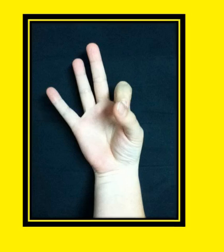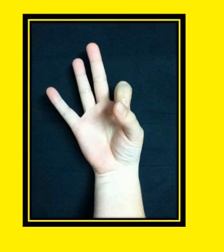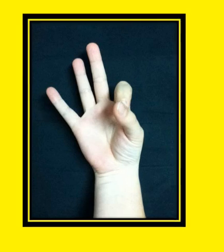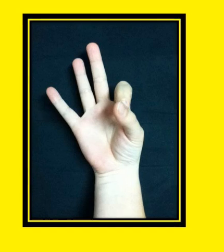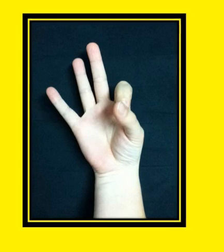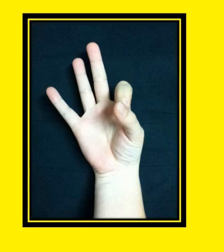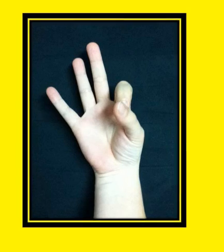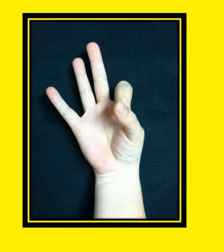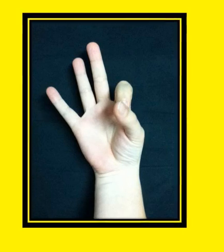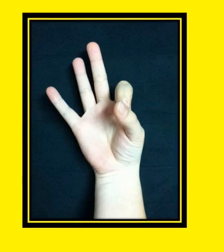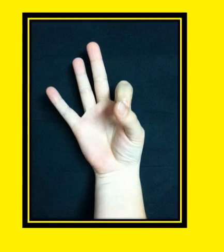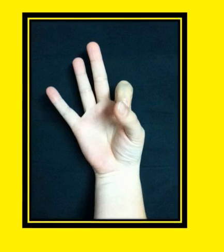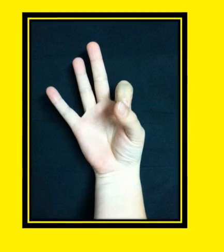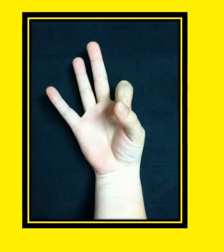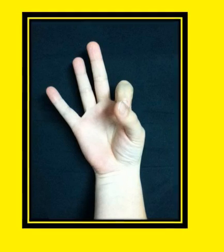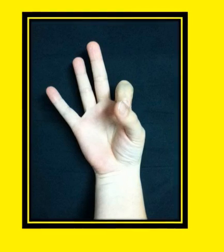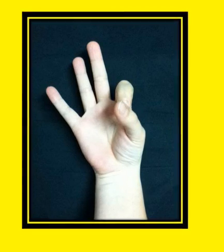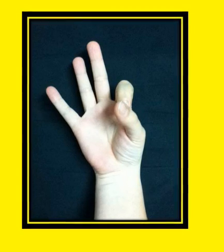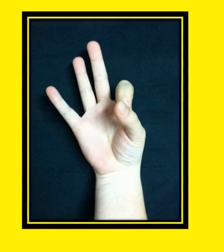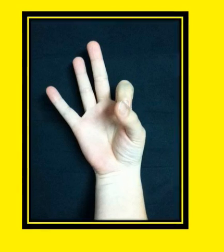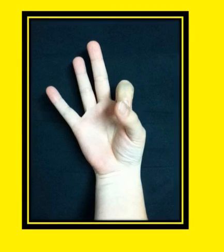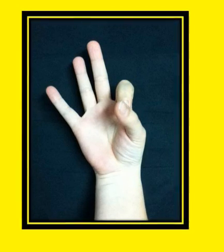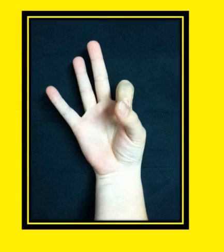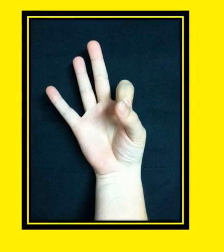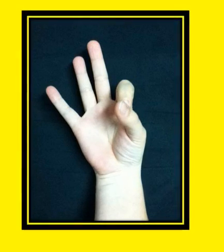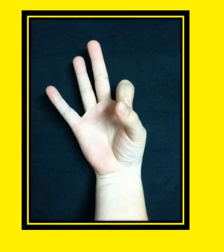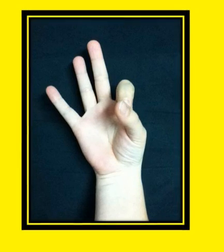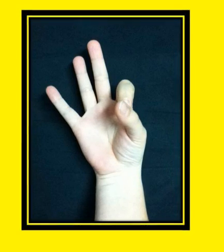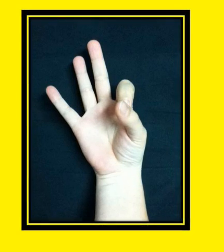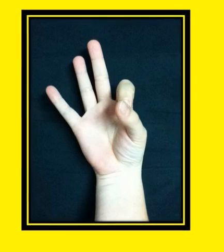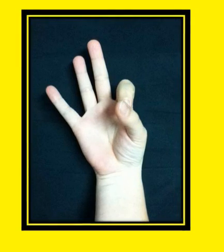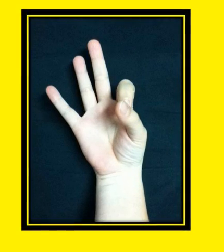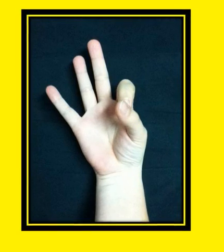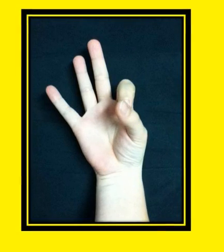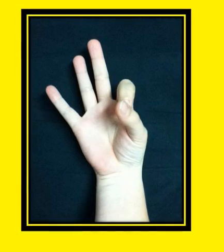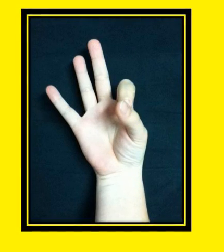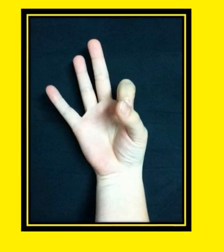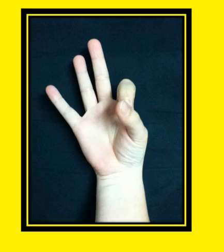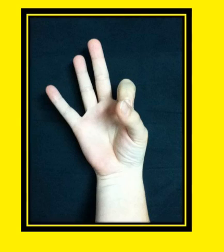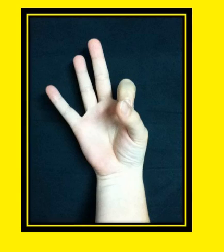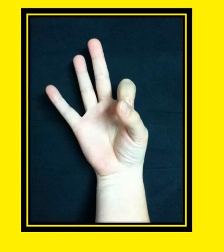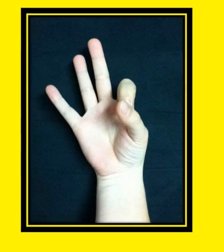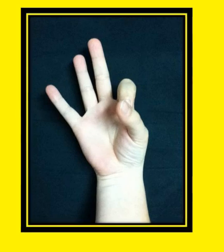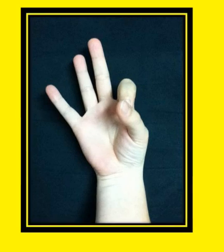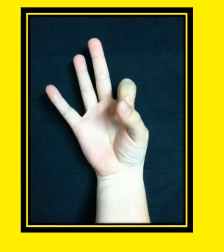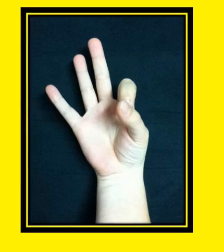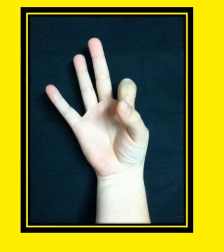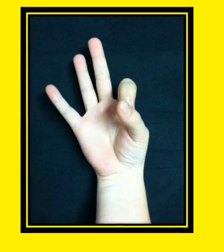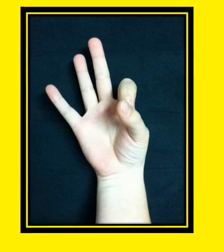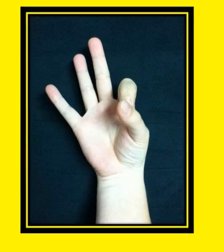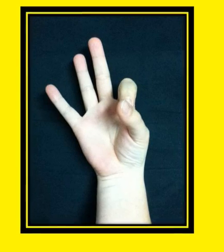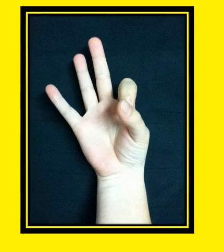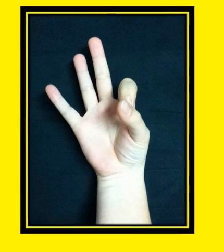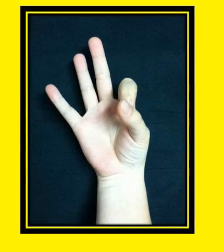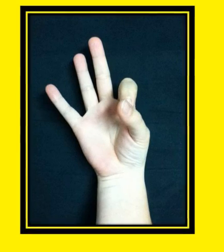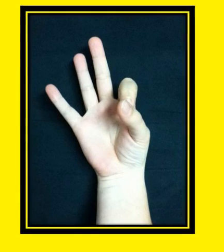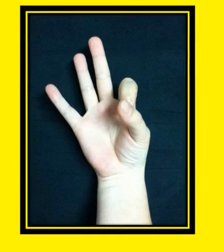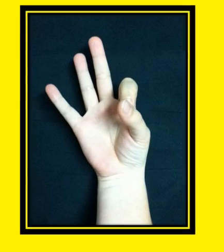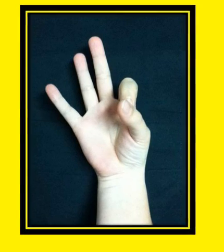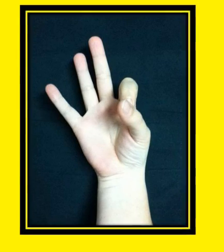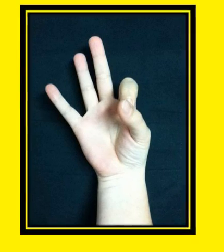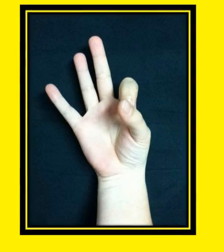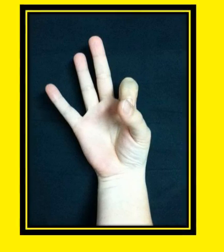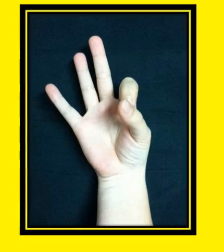fox. For the letter F, you are going to fan out your pinky, ring, and middle fingers so that there is space between each of these